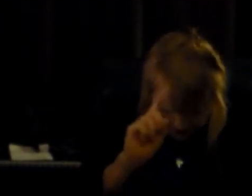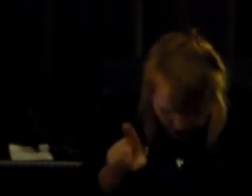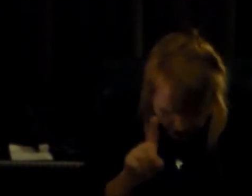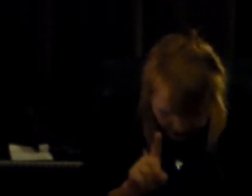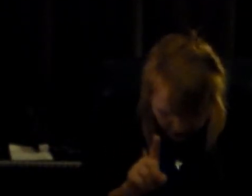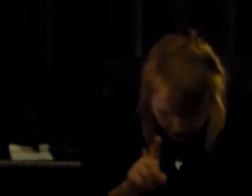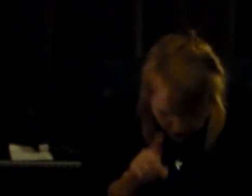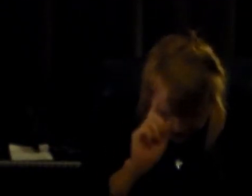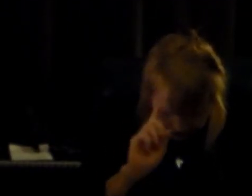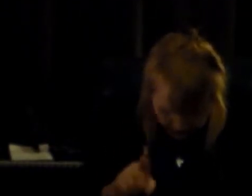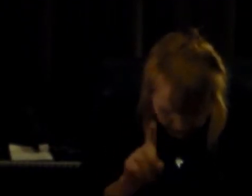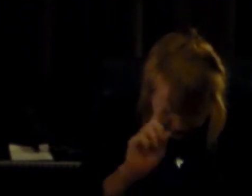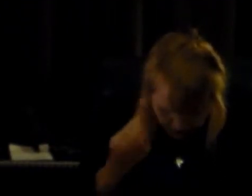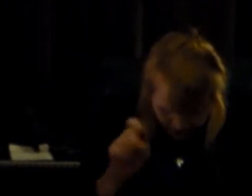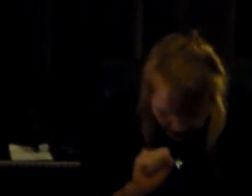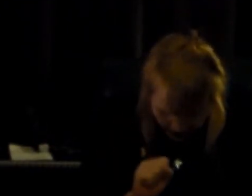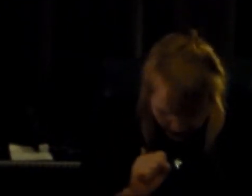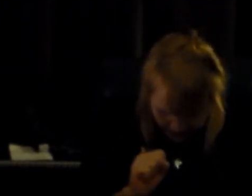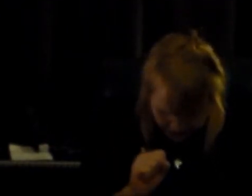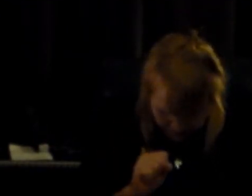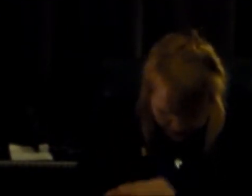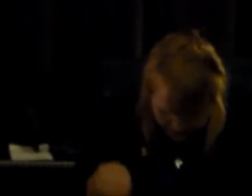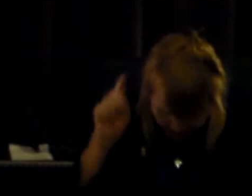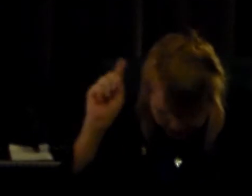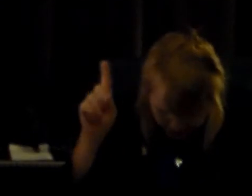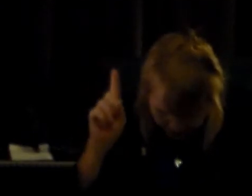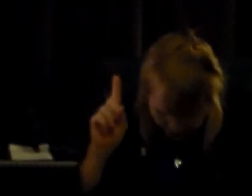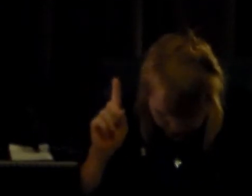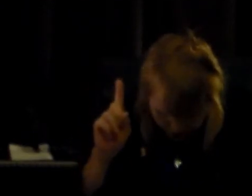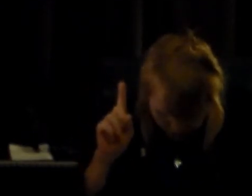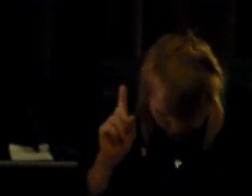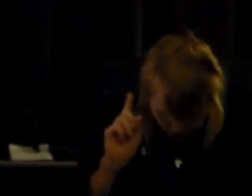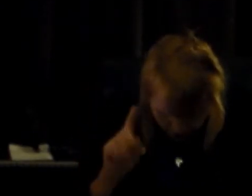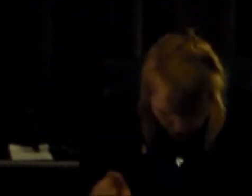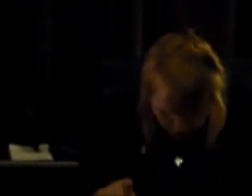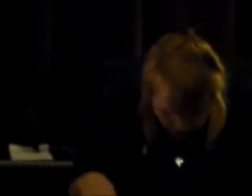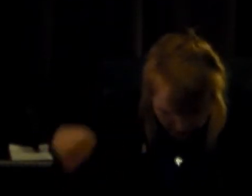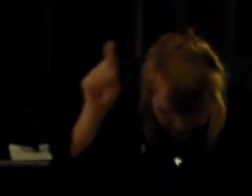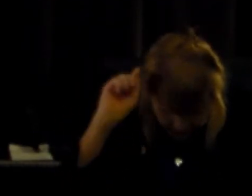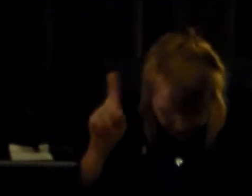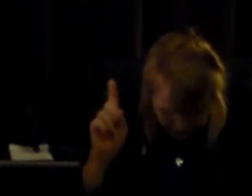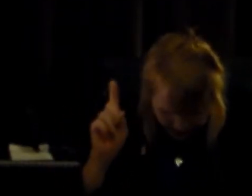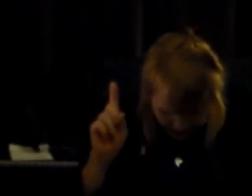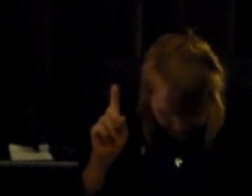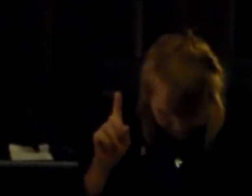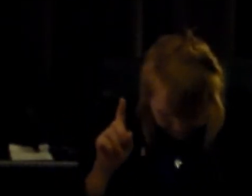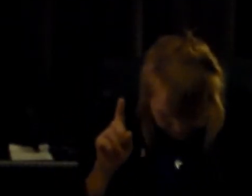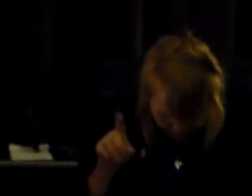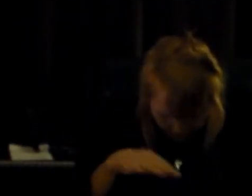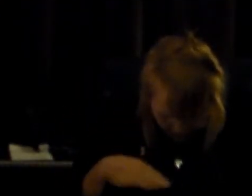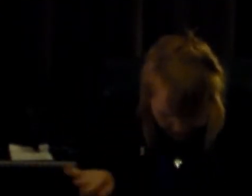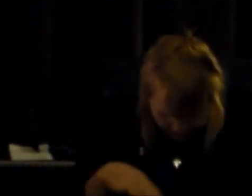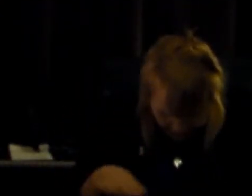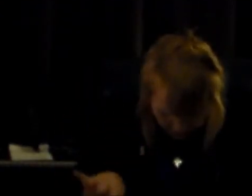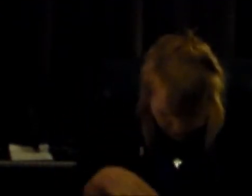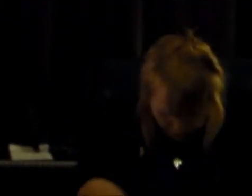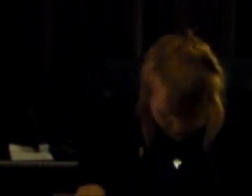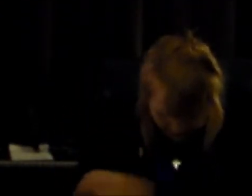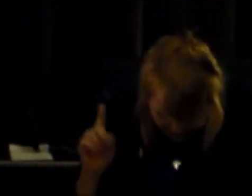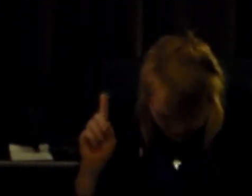a liar and the father of lies. Yet because I tell the truth, you do not believe me. Can any of you prove me